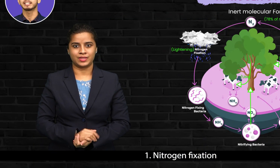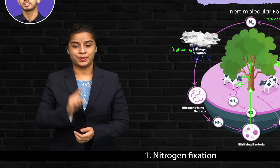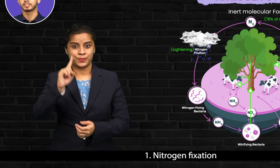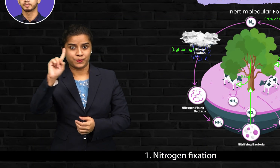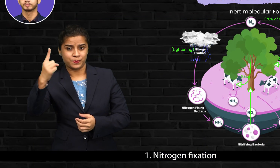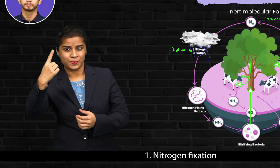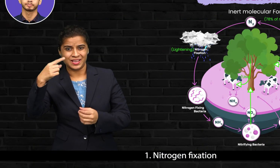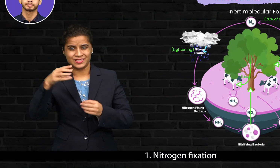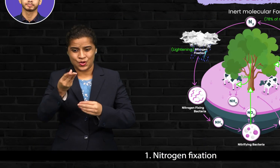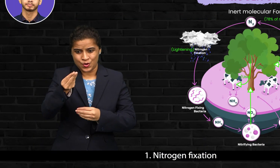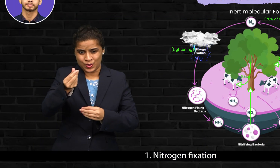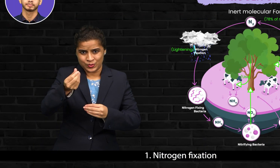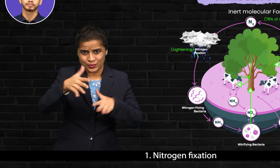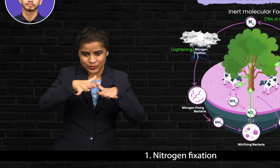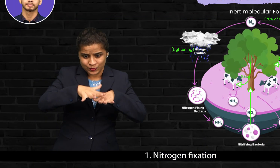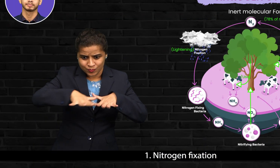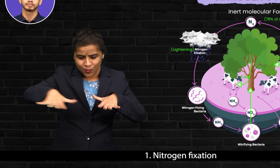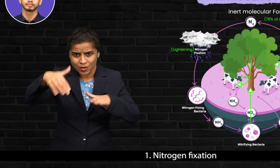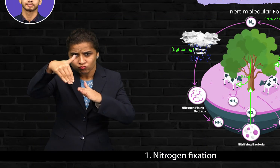Nitrogen fixation.